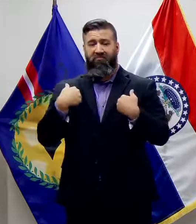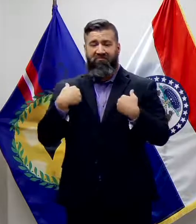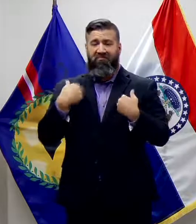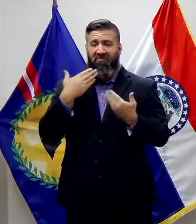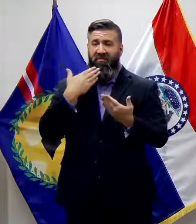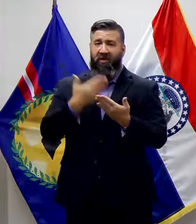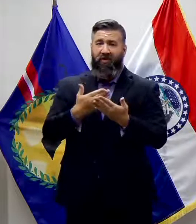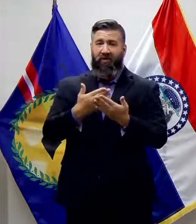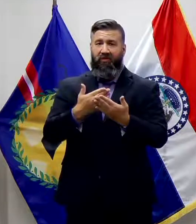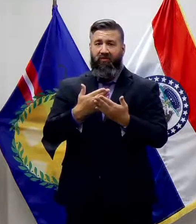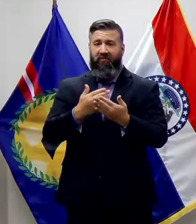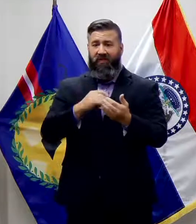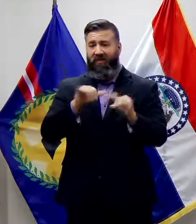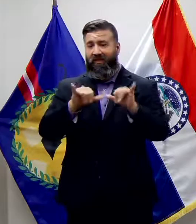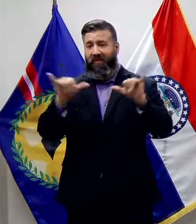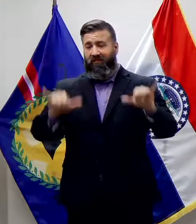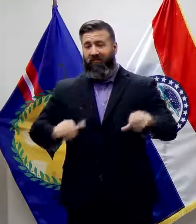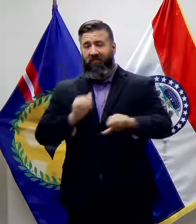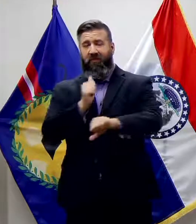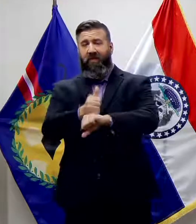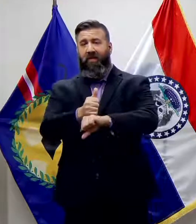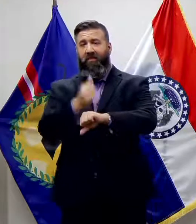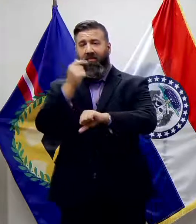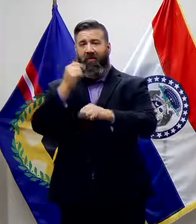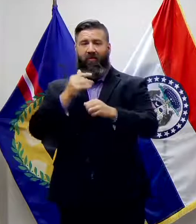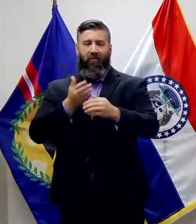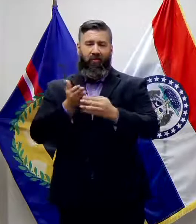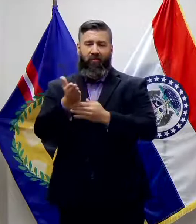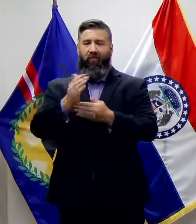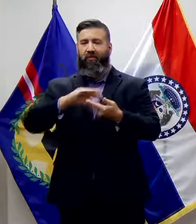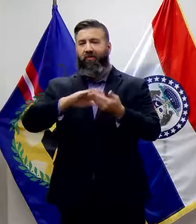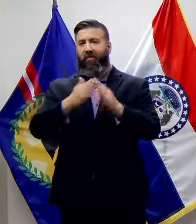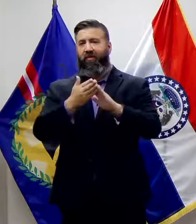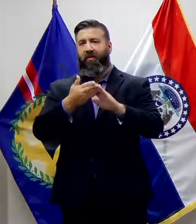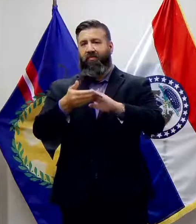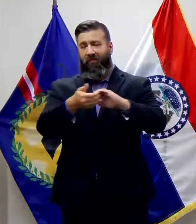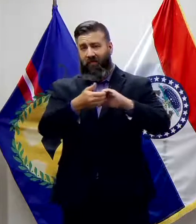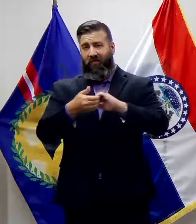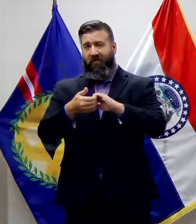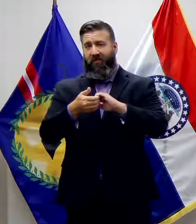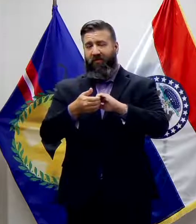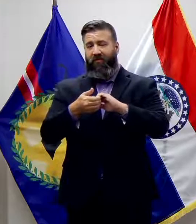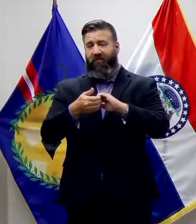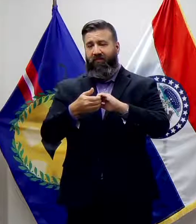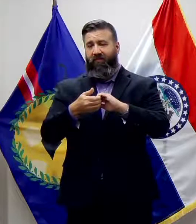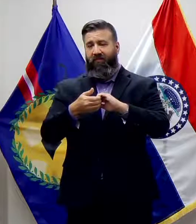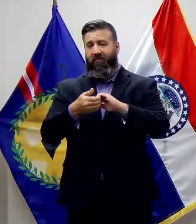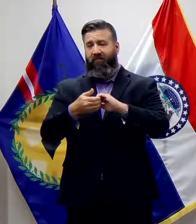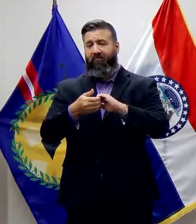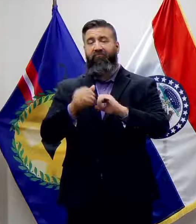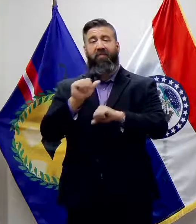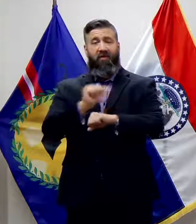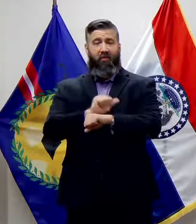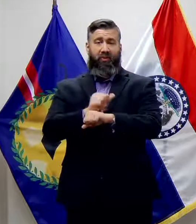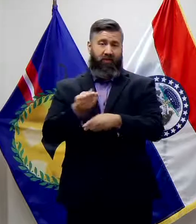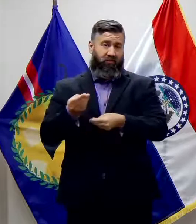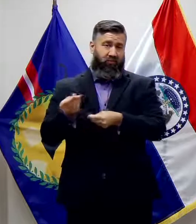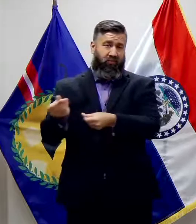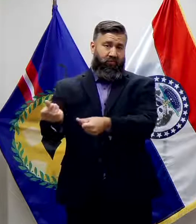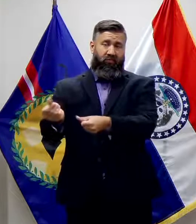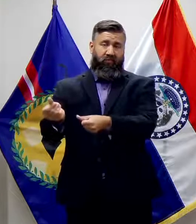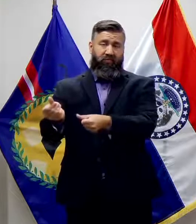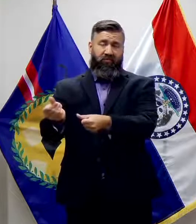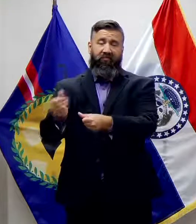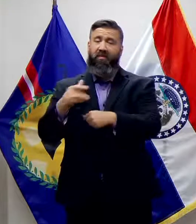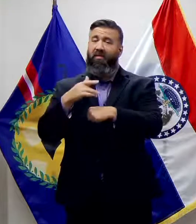good infrastructure for emergency rental assistance through our community partners and through our third-party administrator. It's working smoothly, and